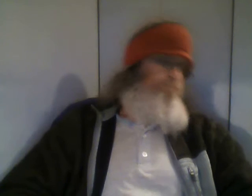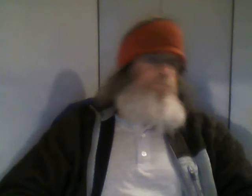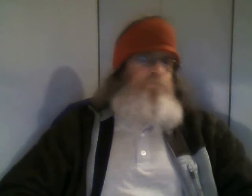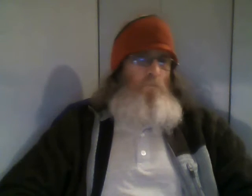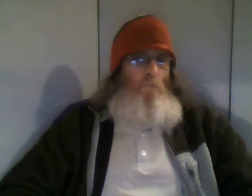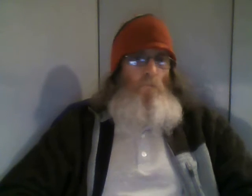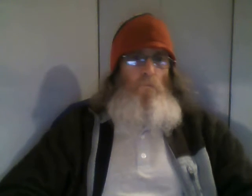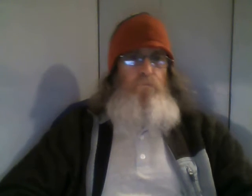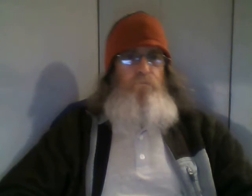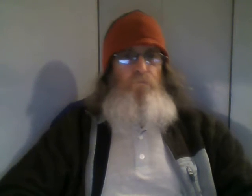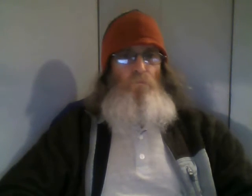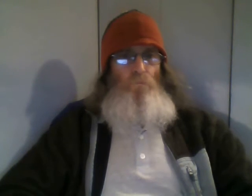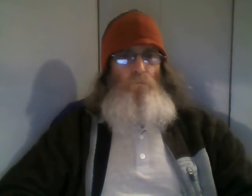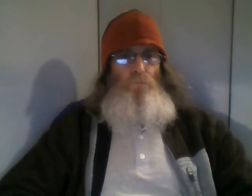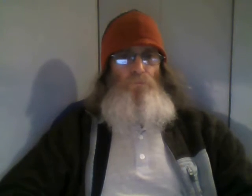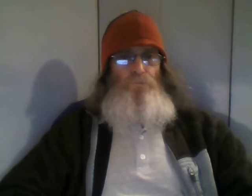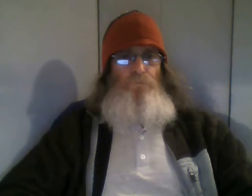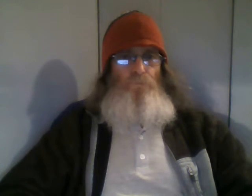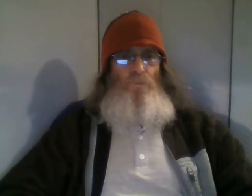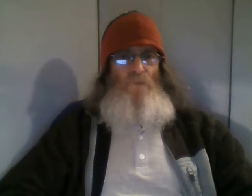Yeah, I'll get back to the doctor. It's not a big sport.